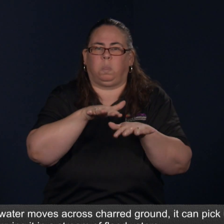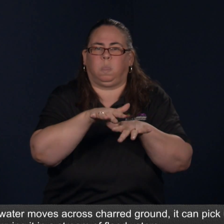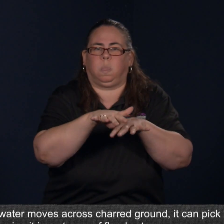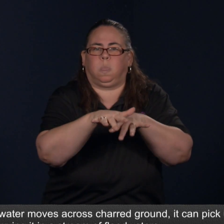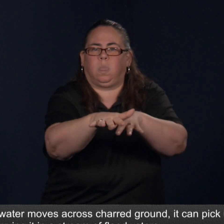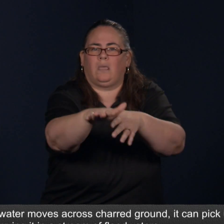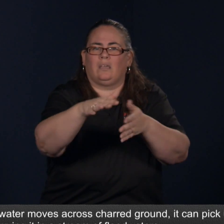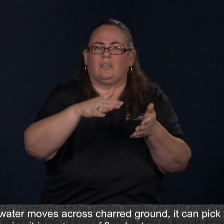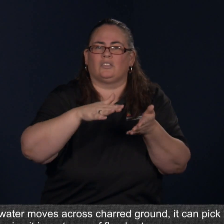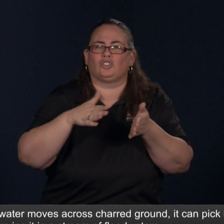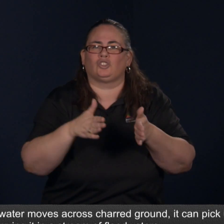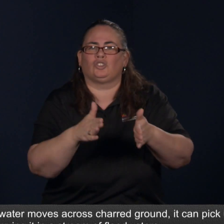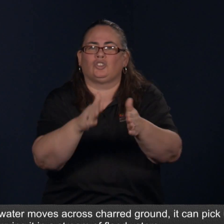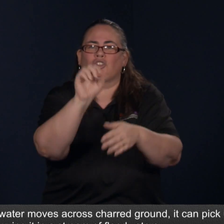it in a stream of floodwaters.